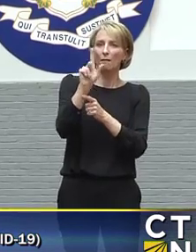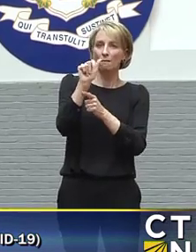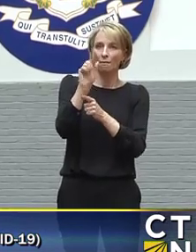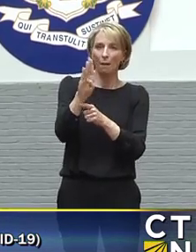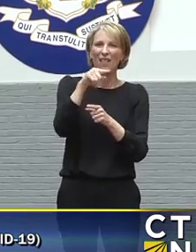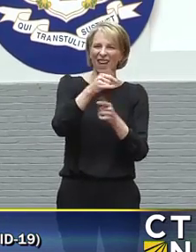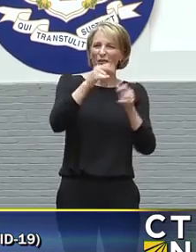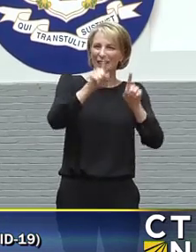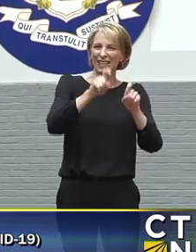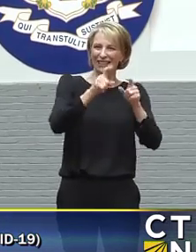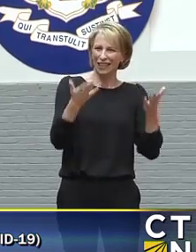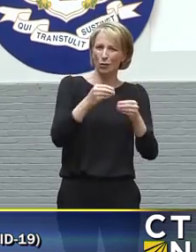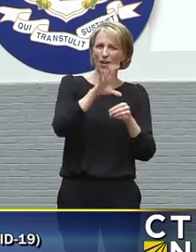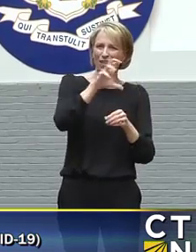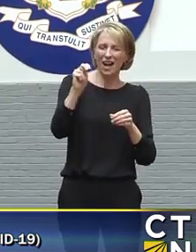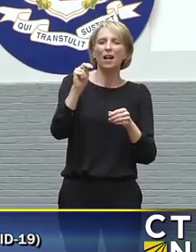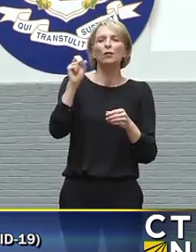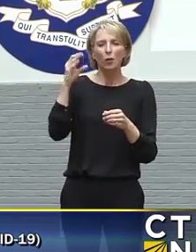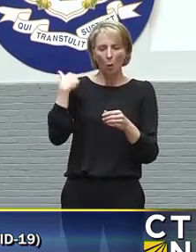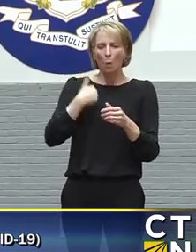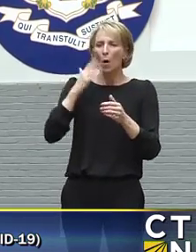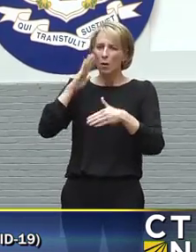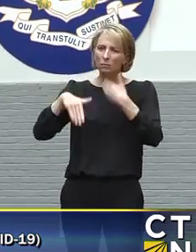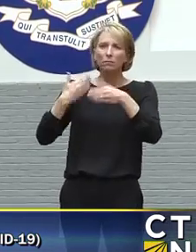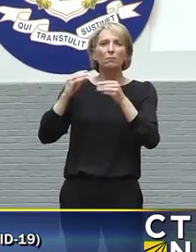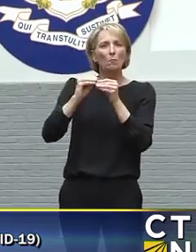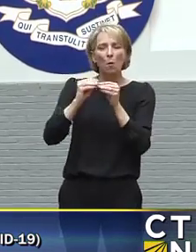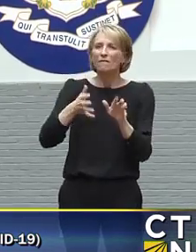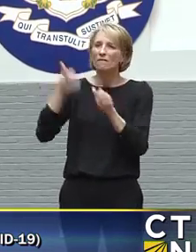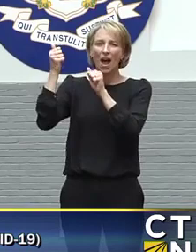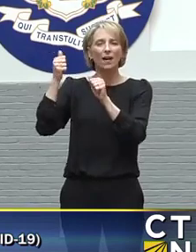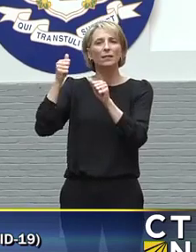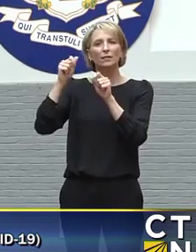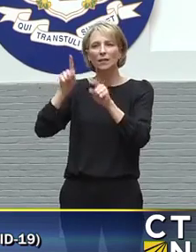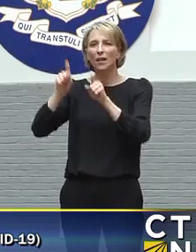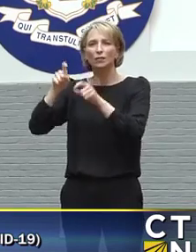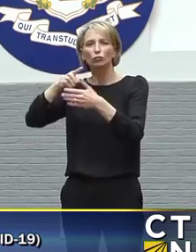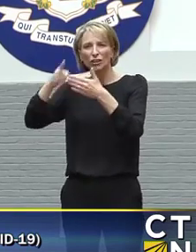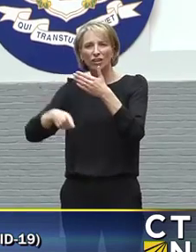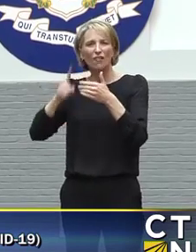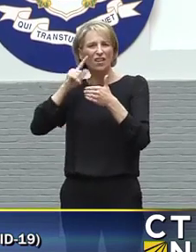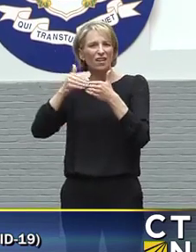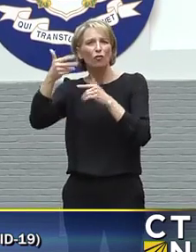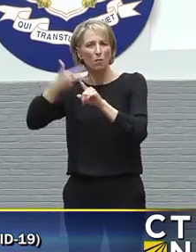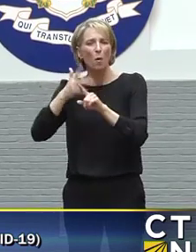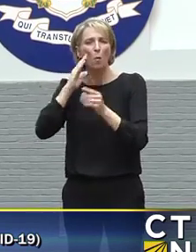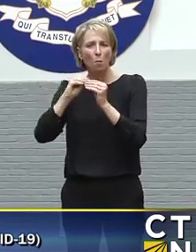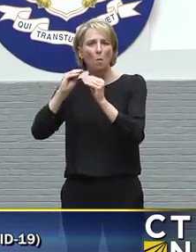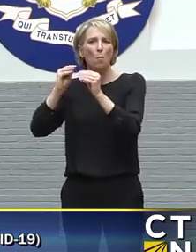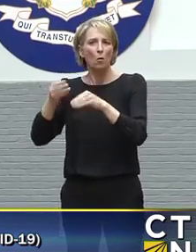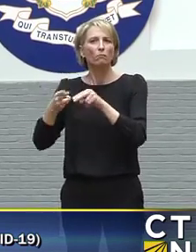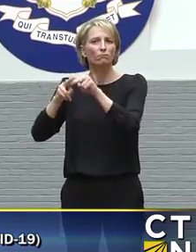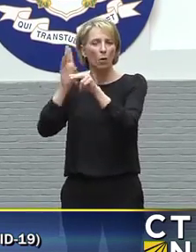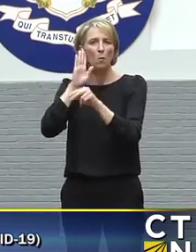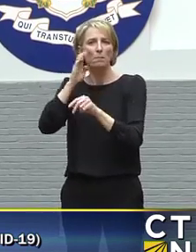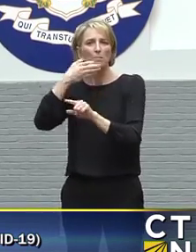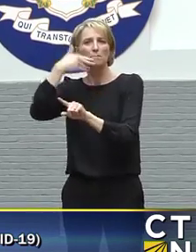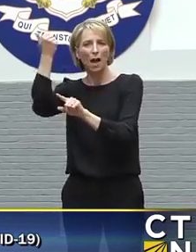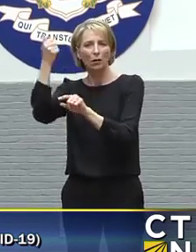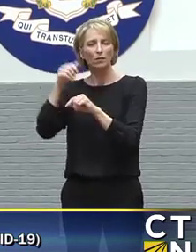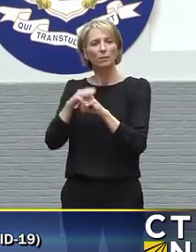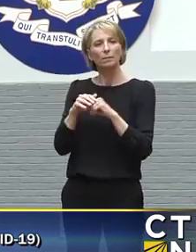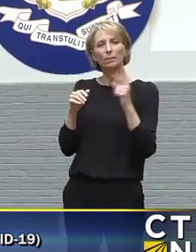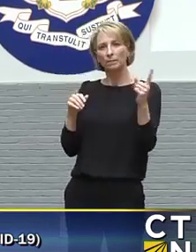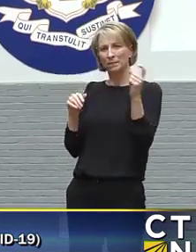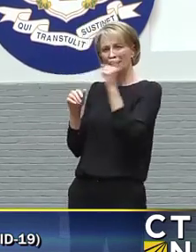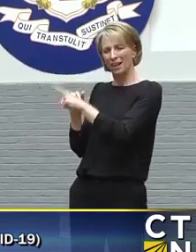and faster responses every day for the next 3 months. In your opinion, Mr. Governor, is this the way it's supposed to work in America? States